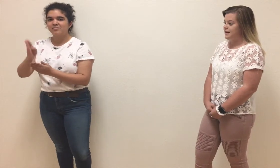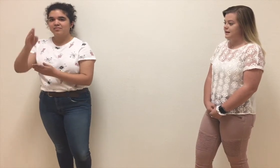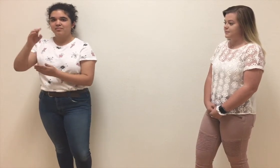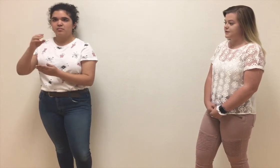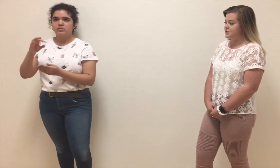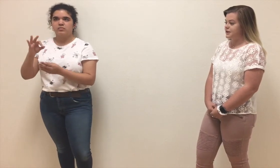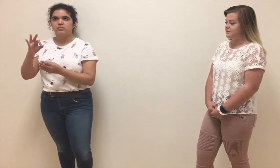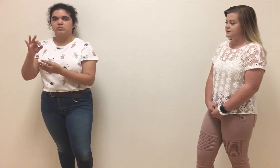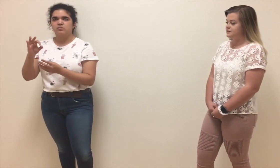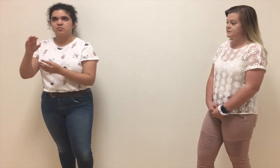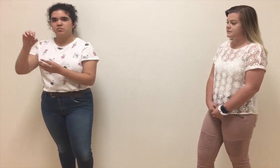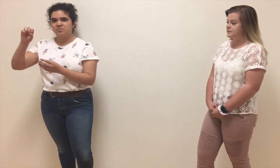and major in